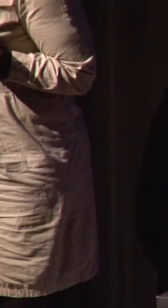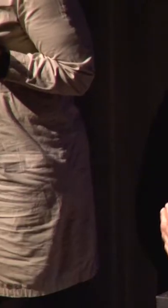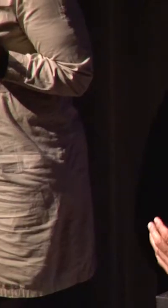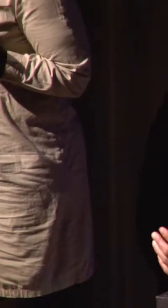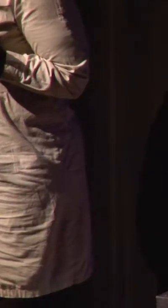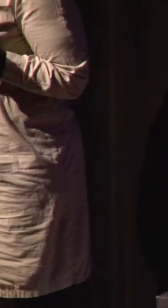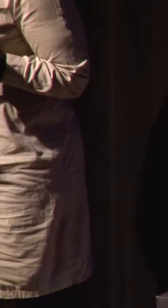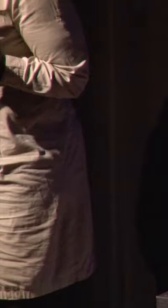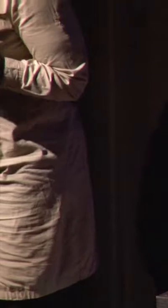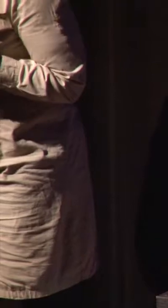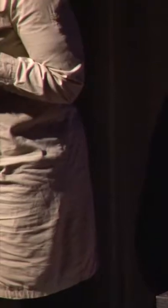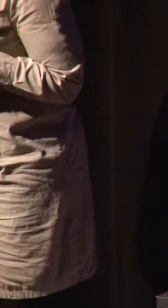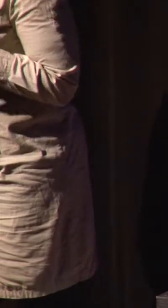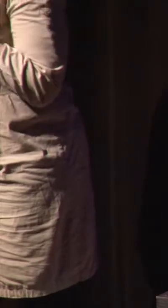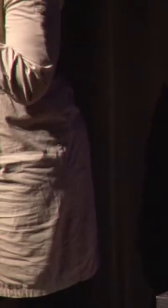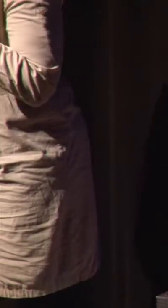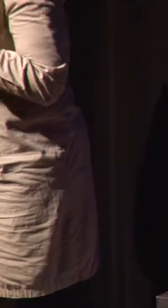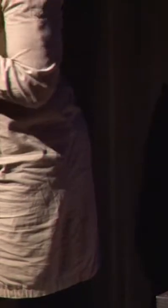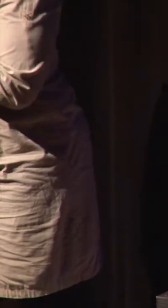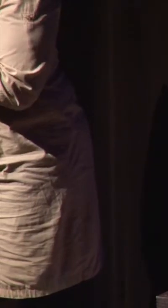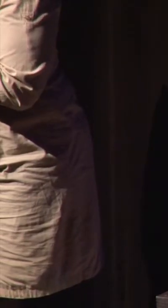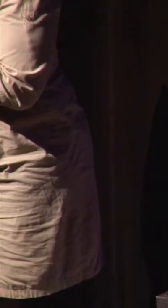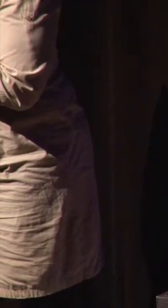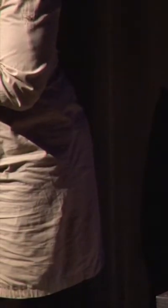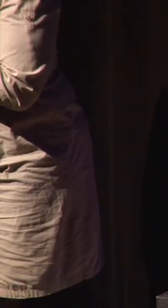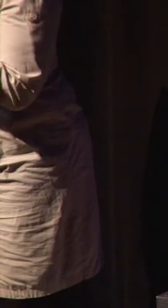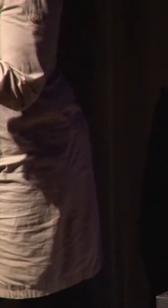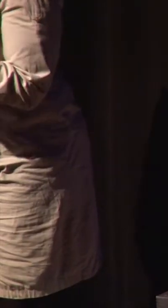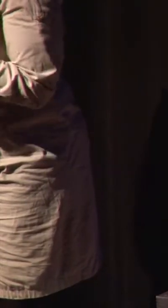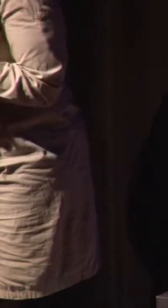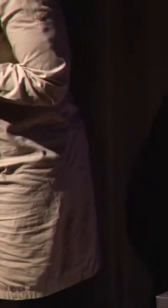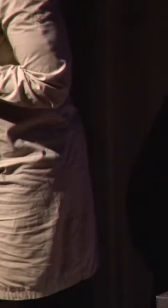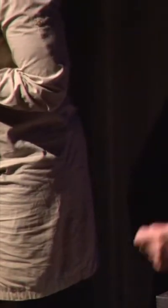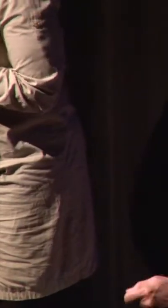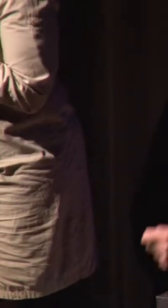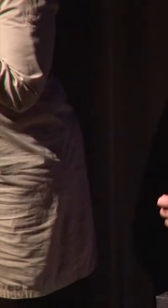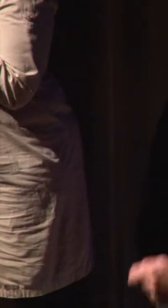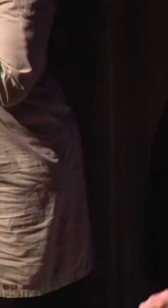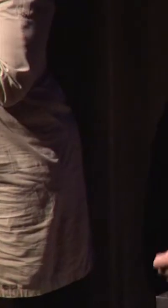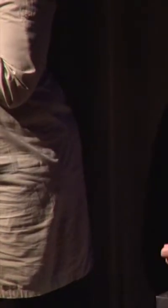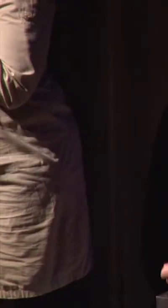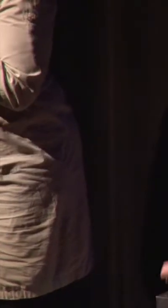on and tell you the story of the beauty of this nation. This is the